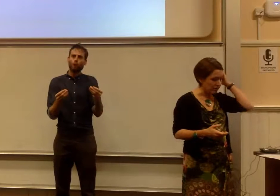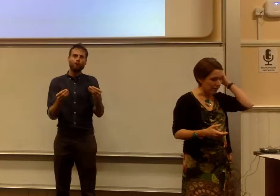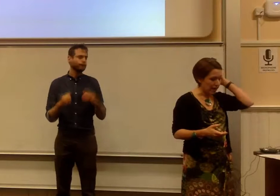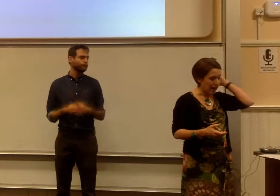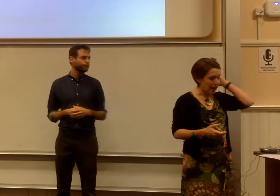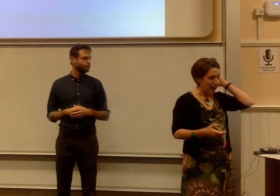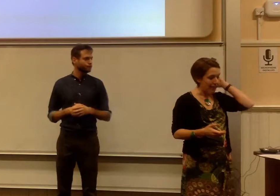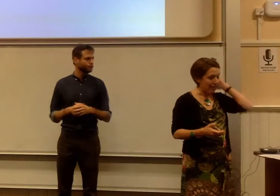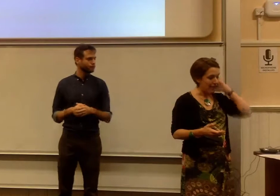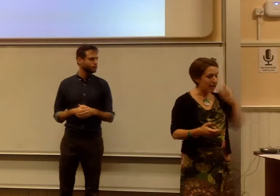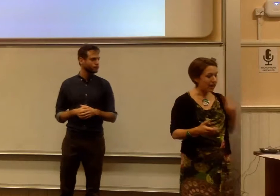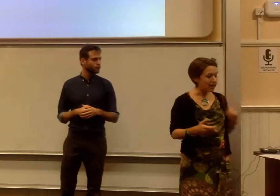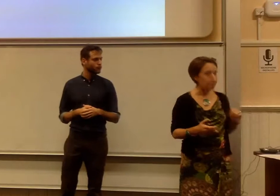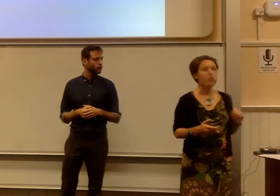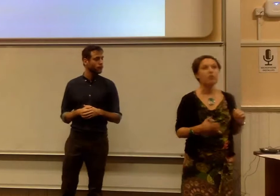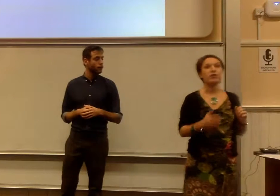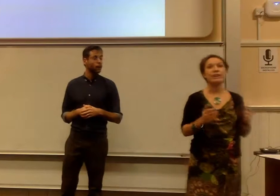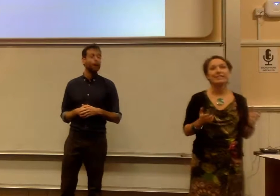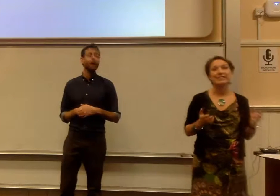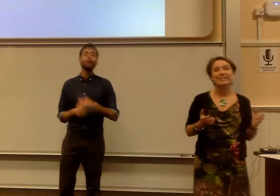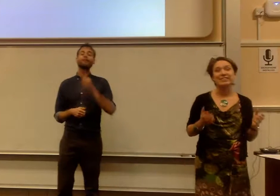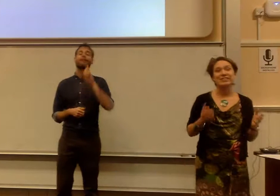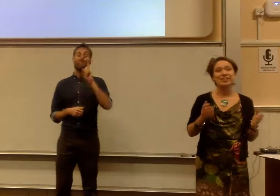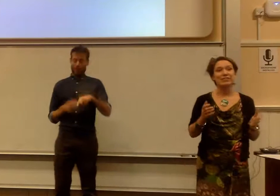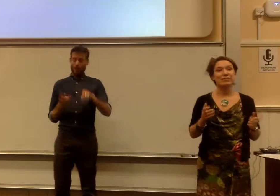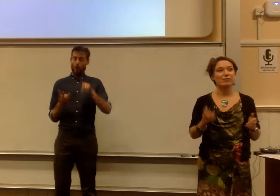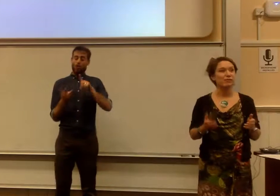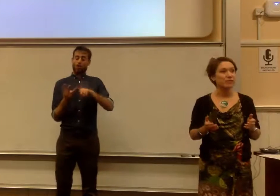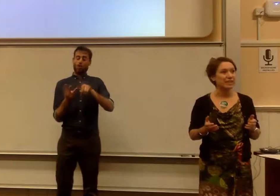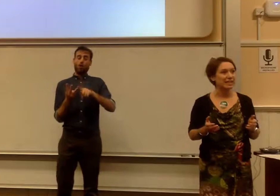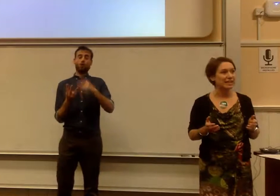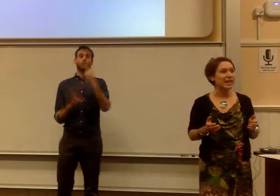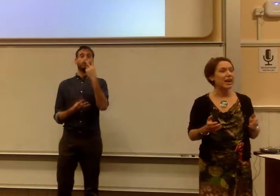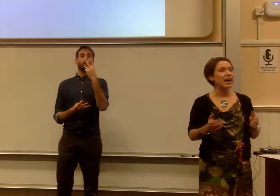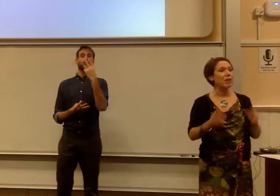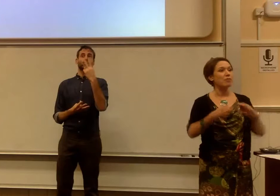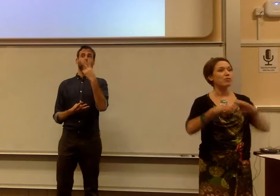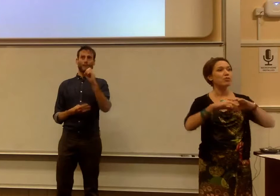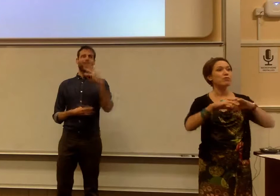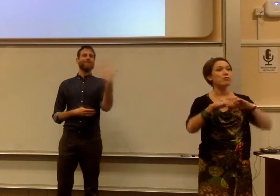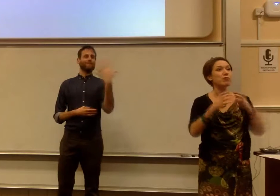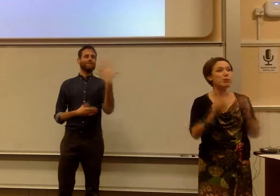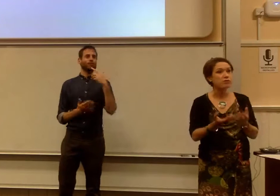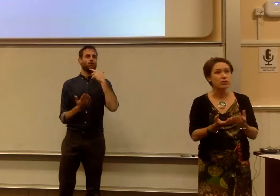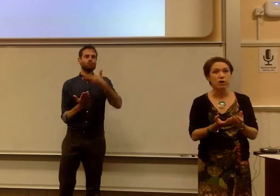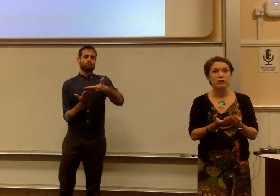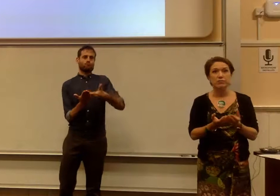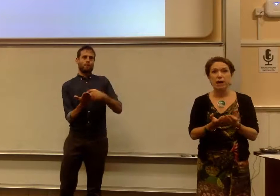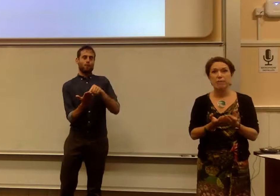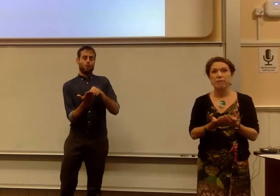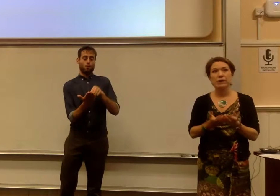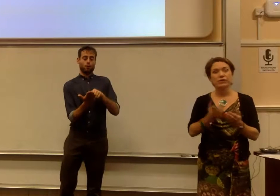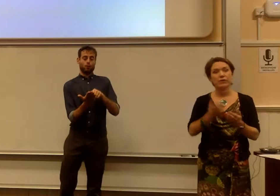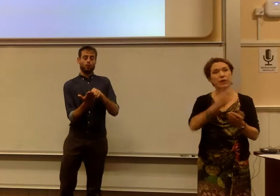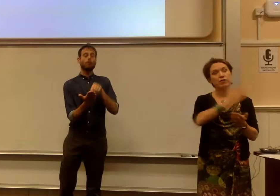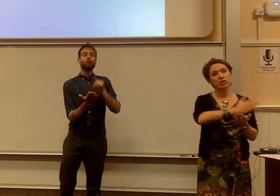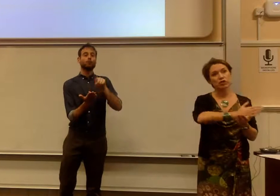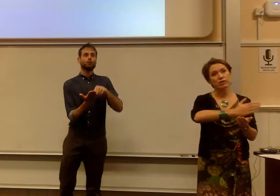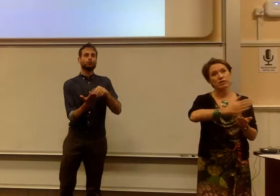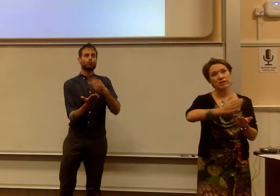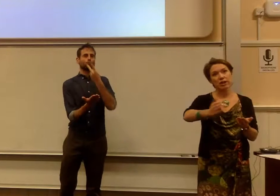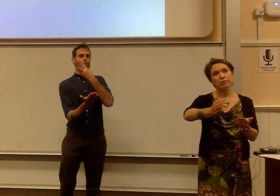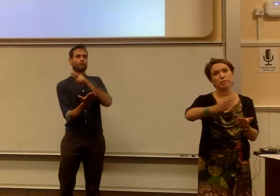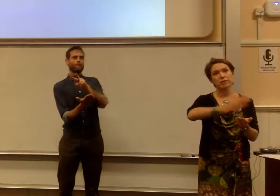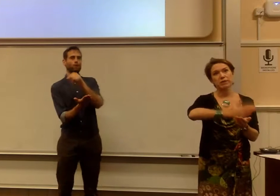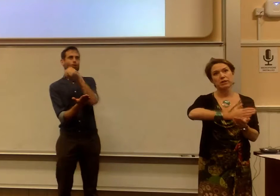Scotland. And then last but not least, in 2015, the group reviewed the roadmap. So that was